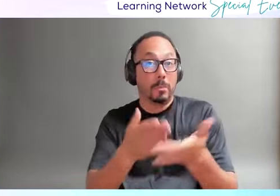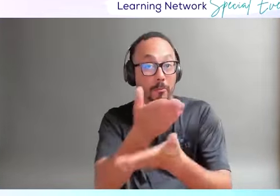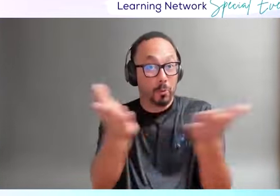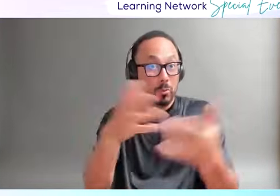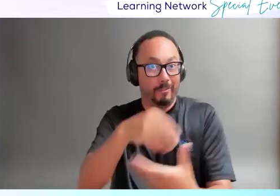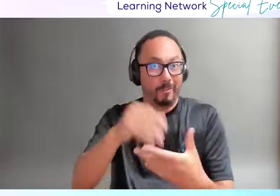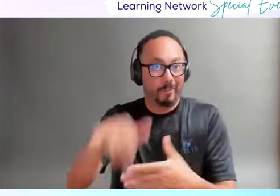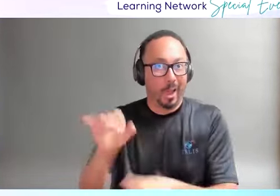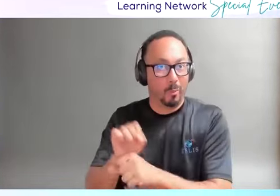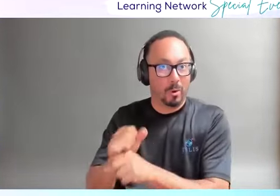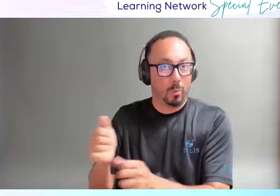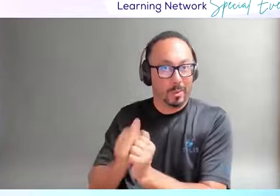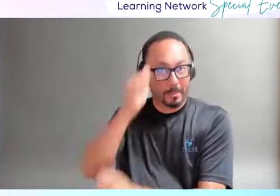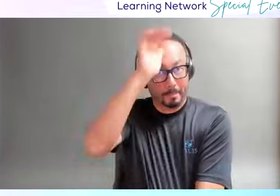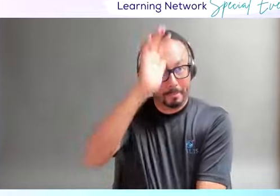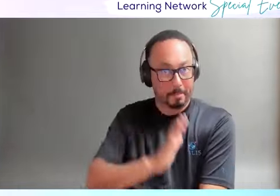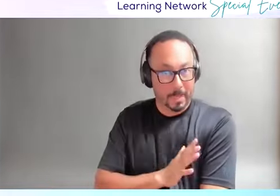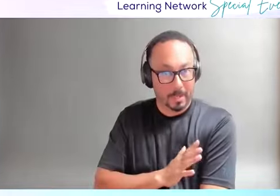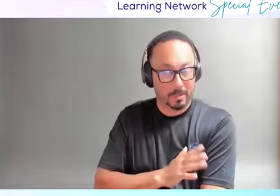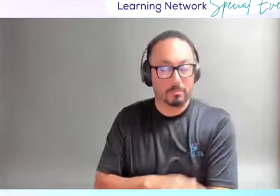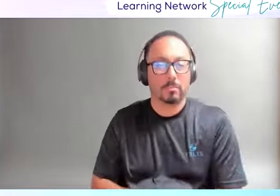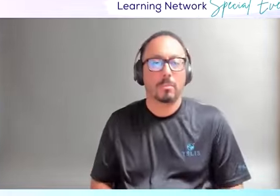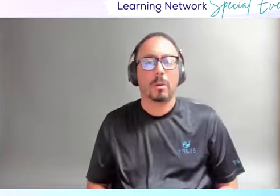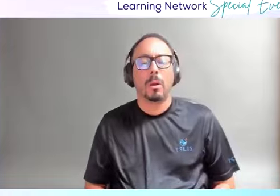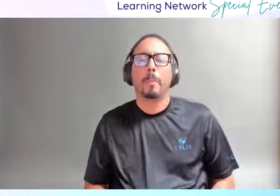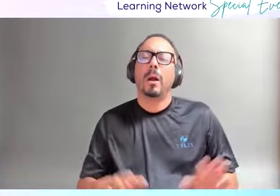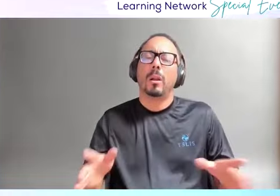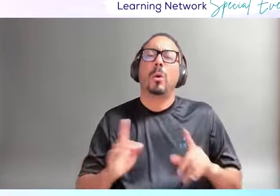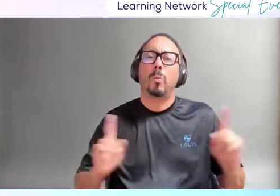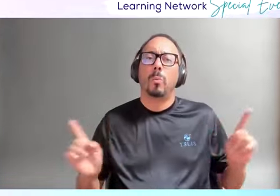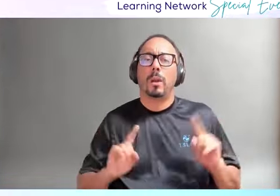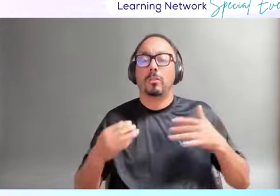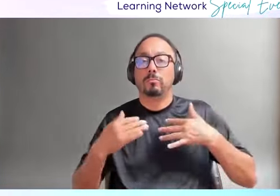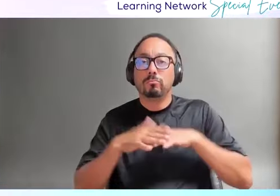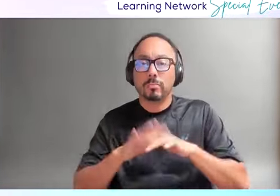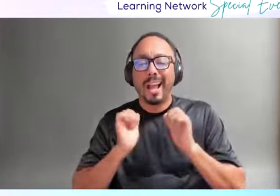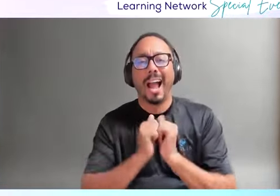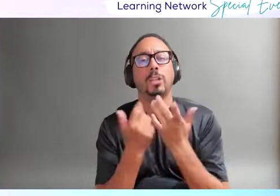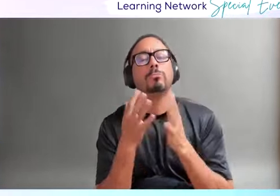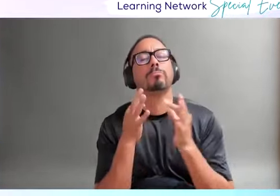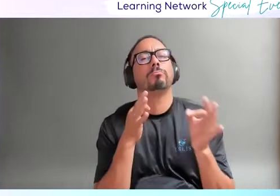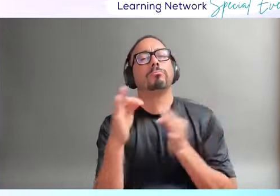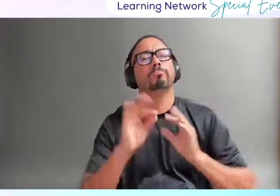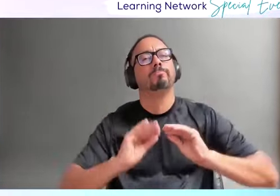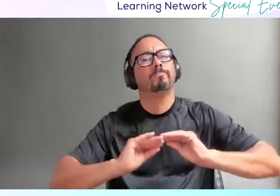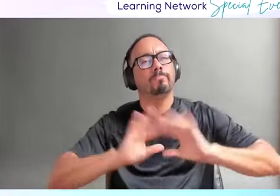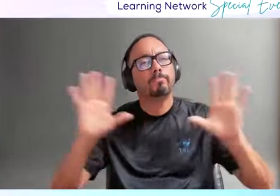what are those overlaps? How can you articulate them in a personalized way? How can you begin to talk about them in